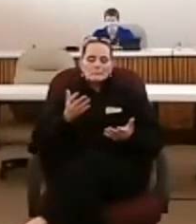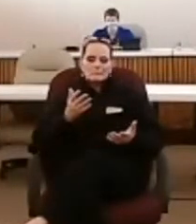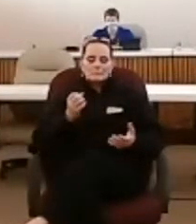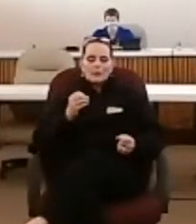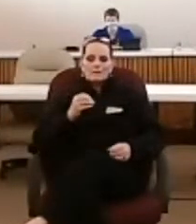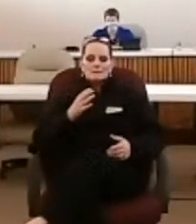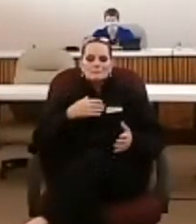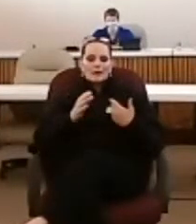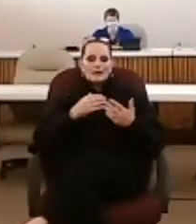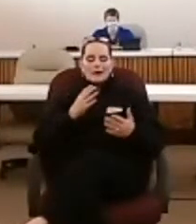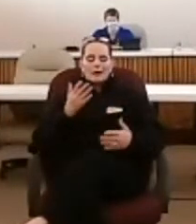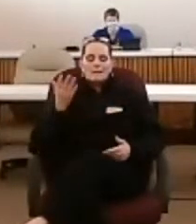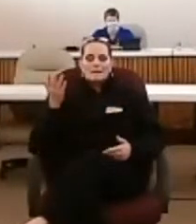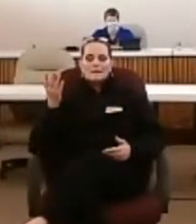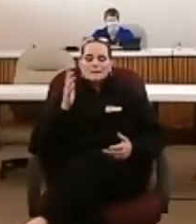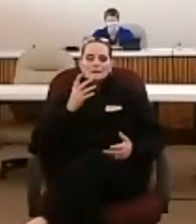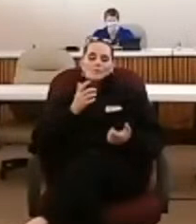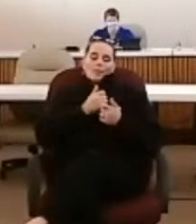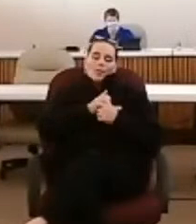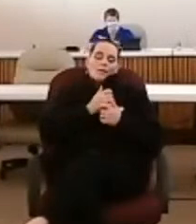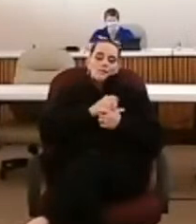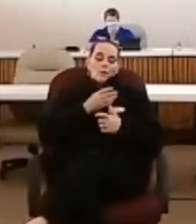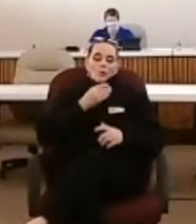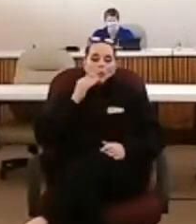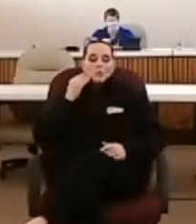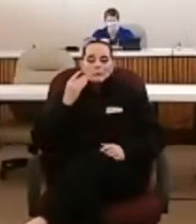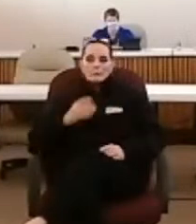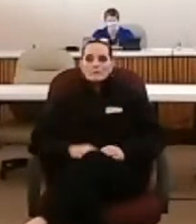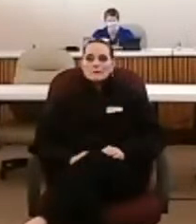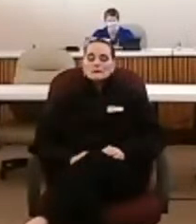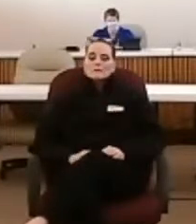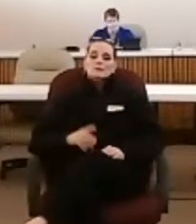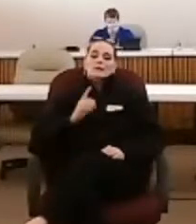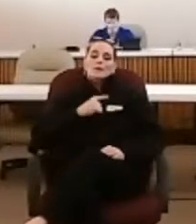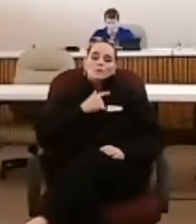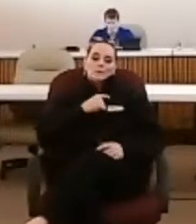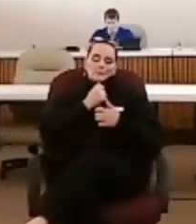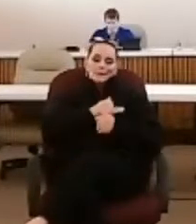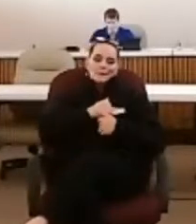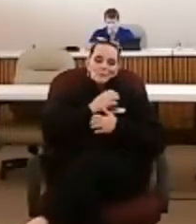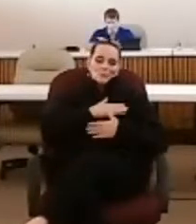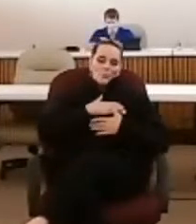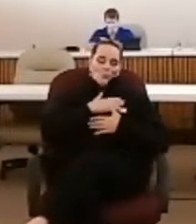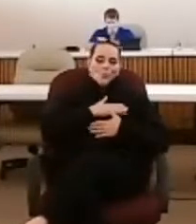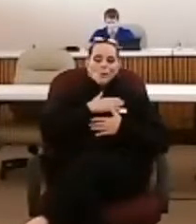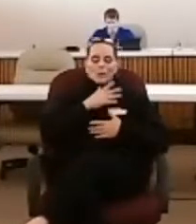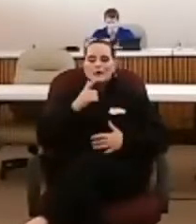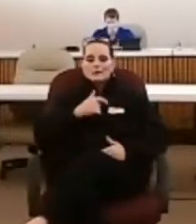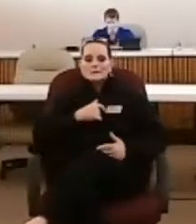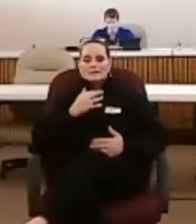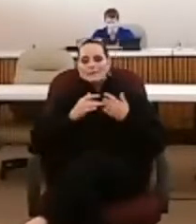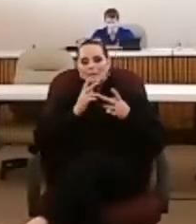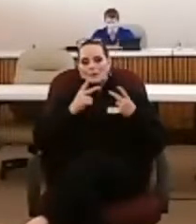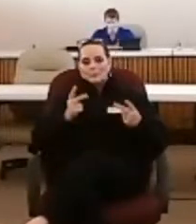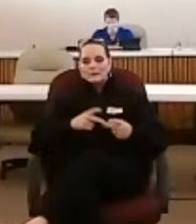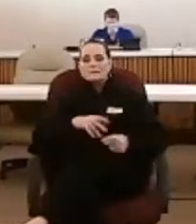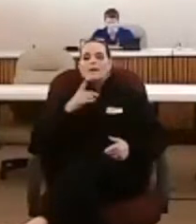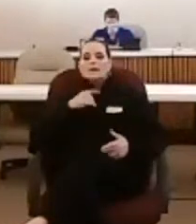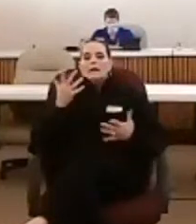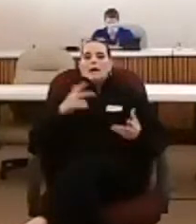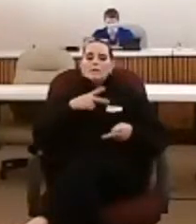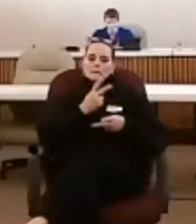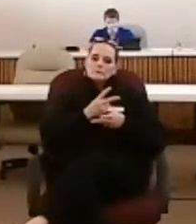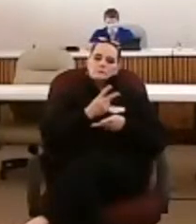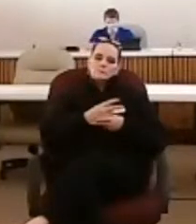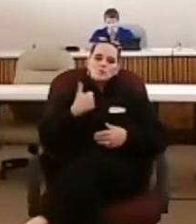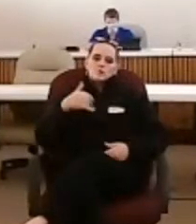But anyhow, we love the home and we've enjoyed the fireplaces. It's a lot of upkeep to it, of course. But one